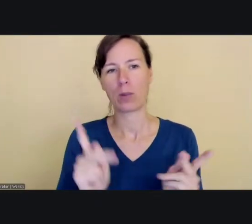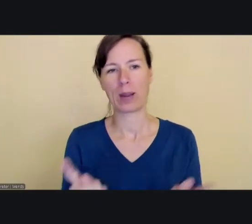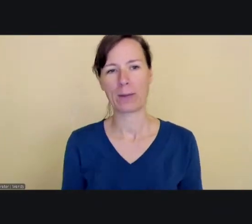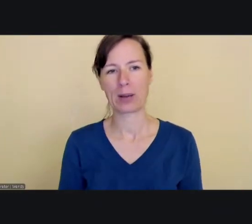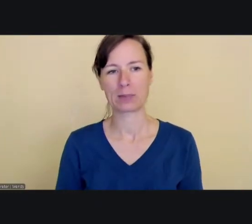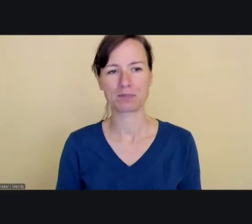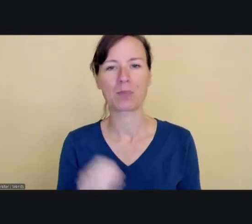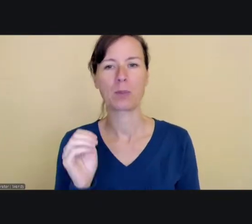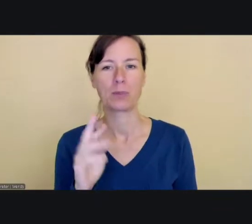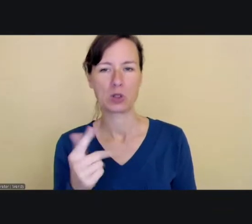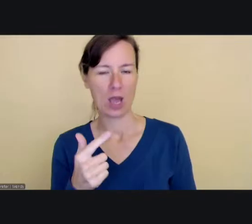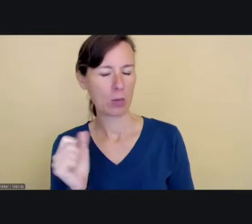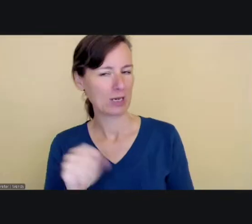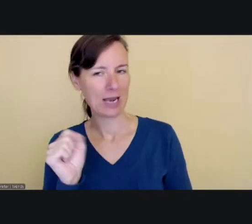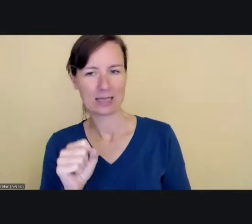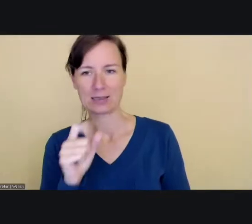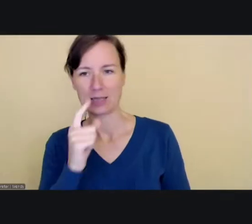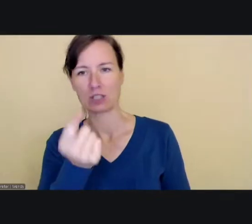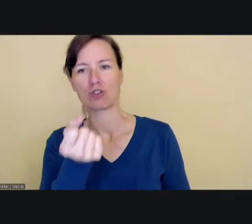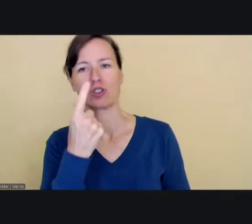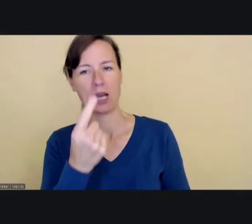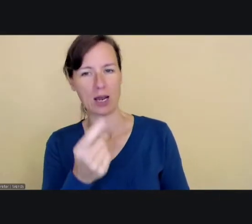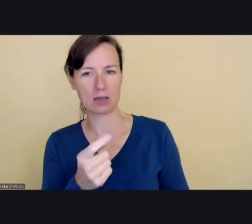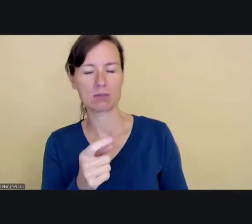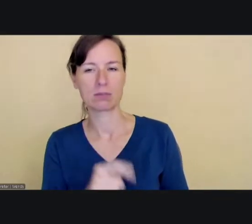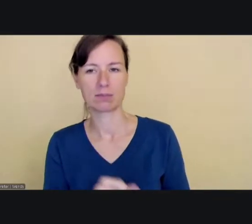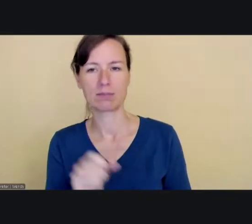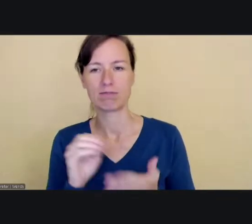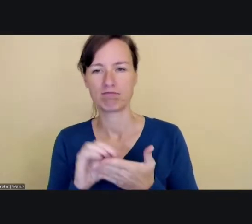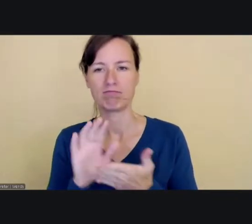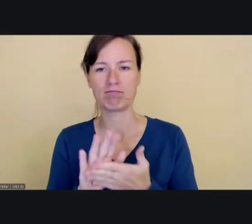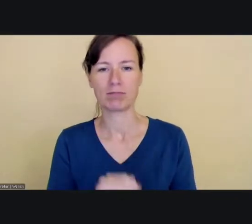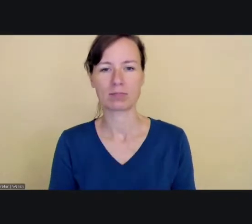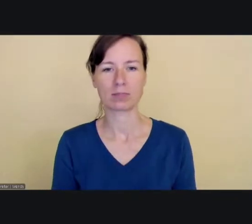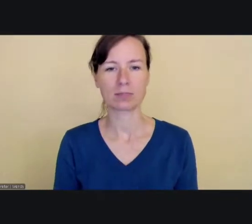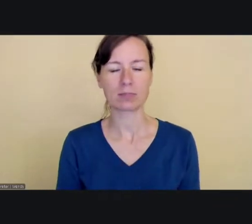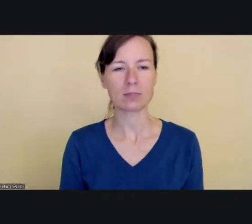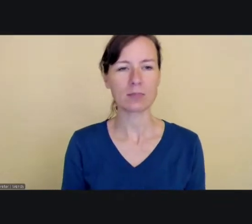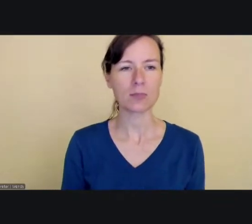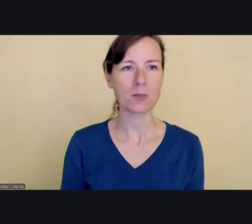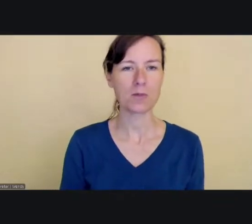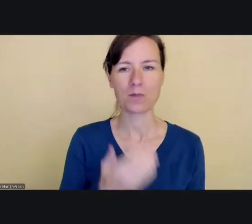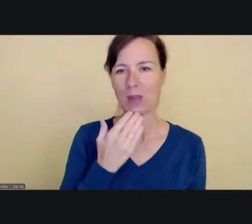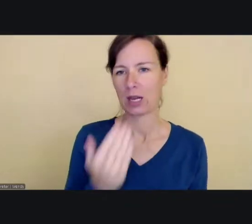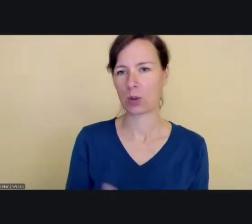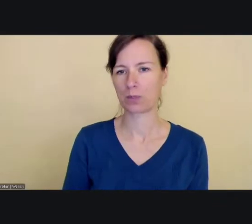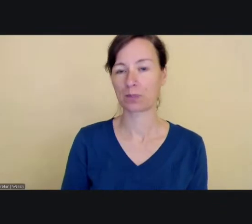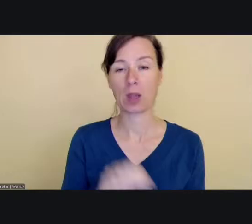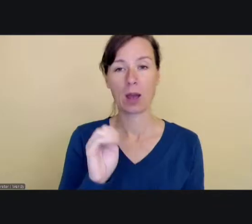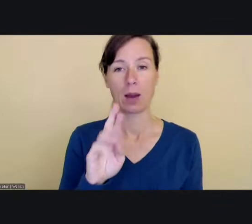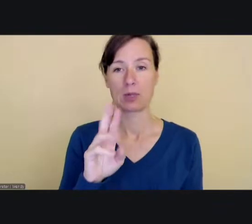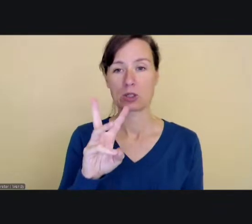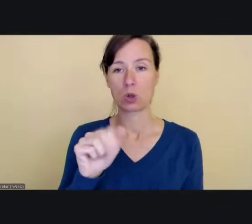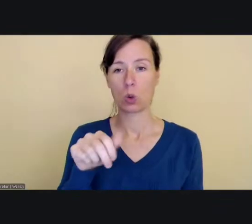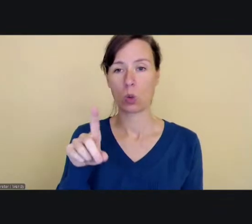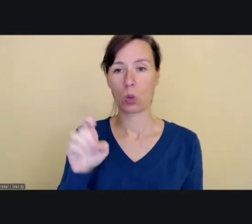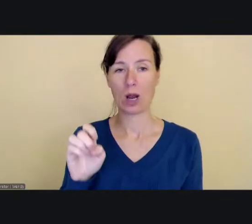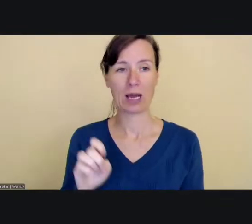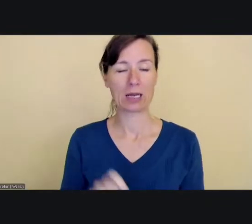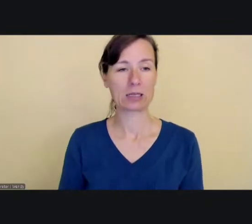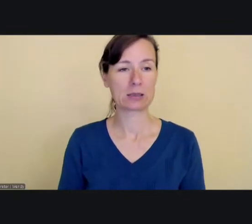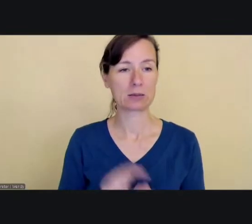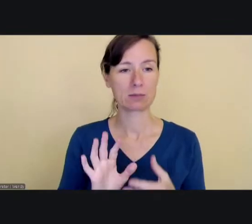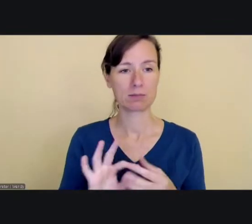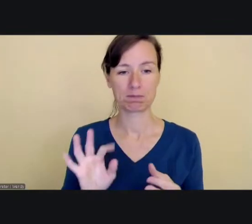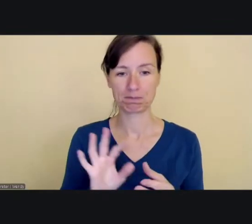understand. Yes, ma'am. Duly noted. Thank you. Yes, ma'am. All right, Mr. Wade. Yeah, just wanted